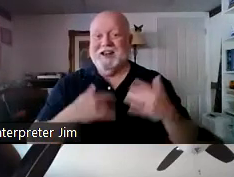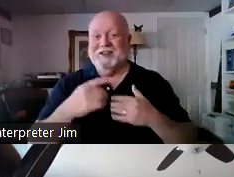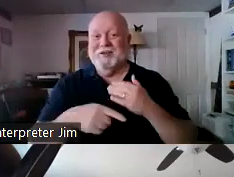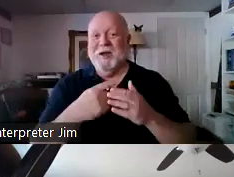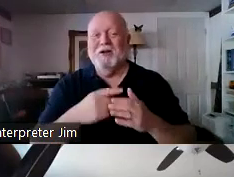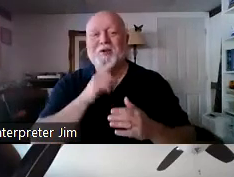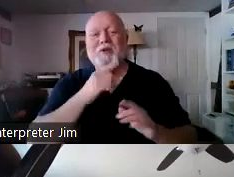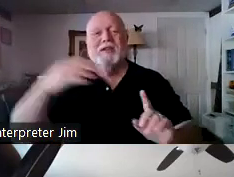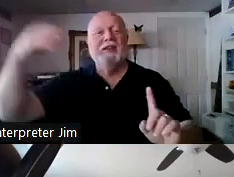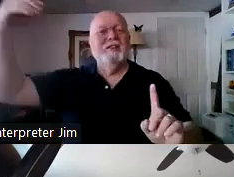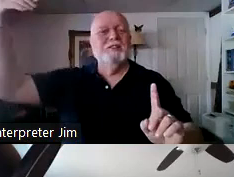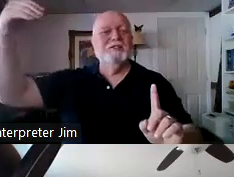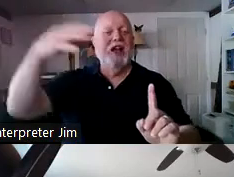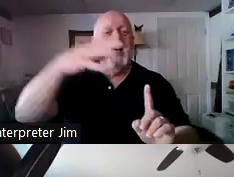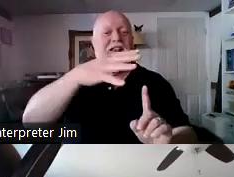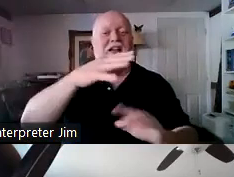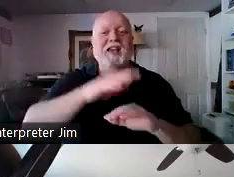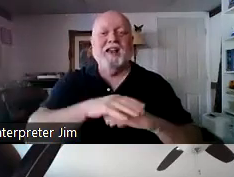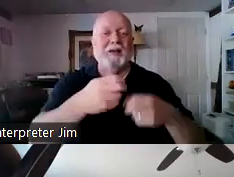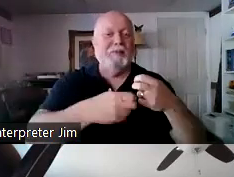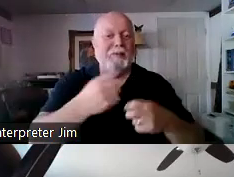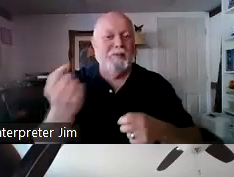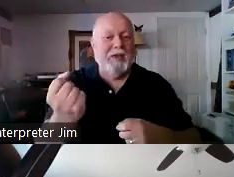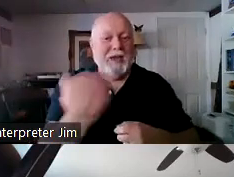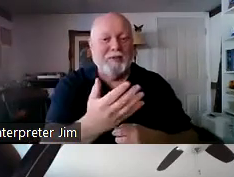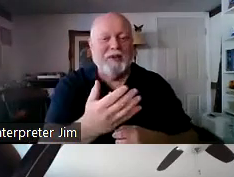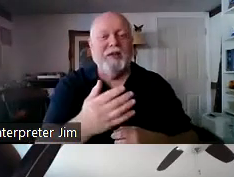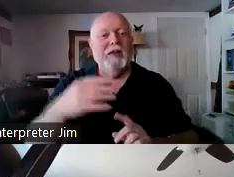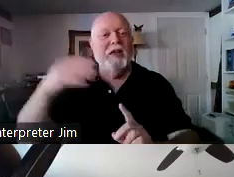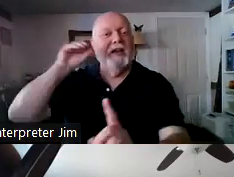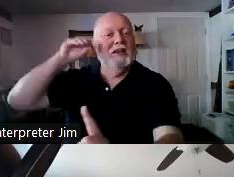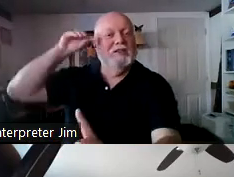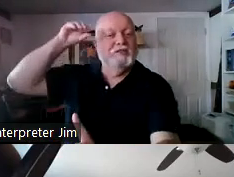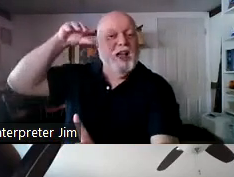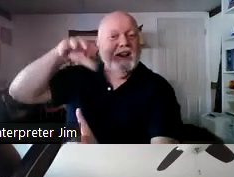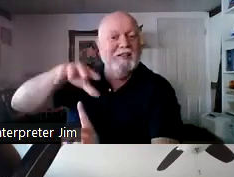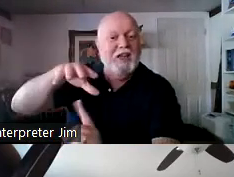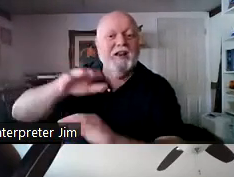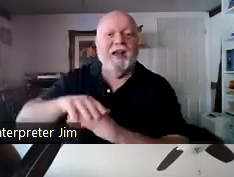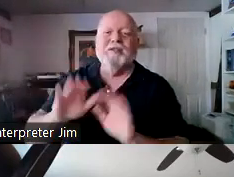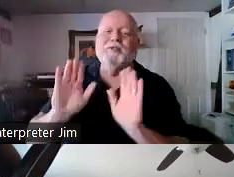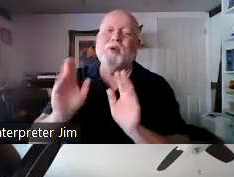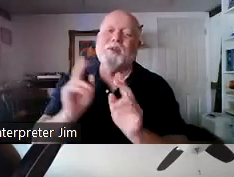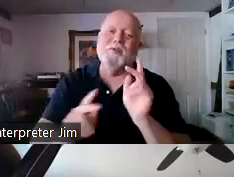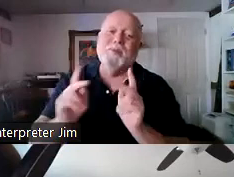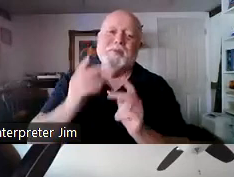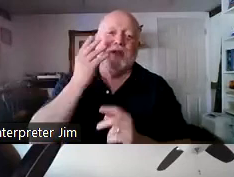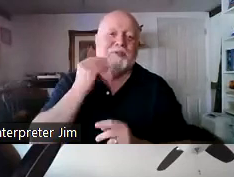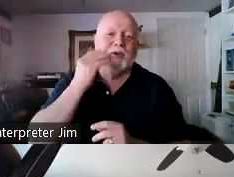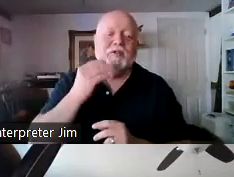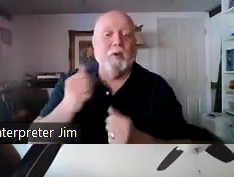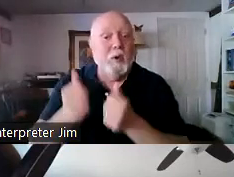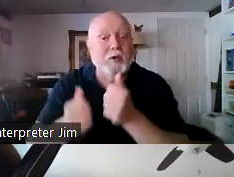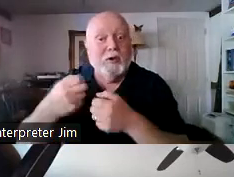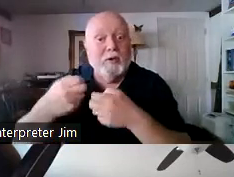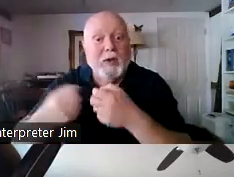light on problem gambling and truly shining a light on these wonderful people who are going through this, whether it's the problem gambler or it's the